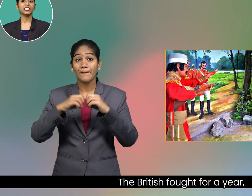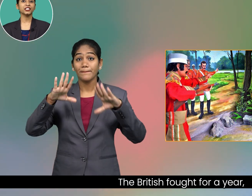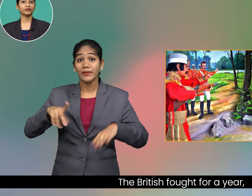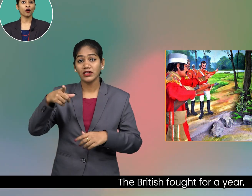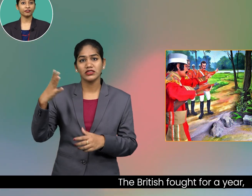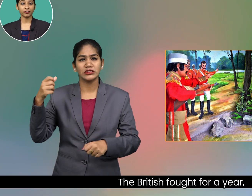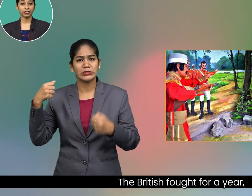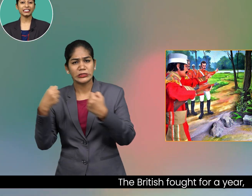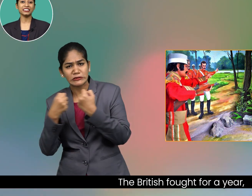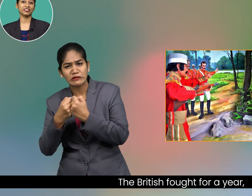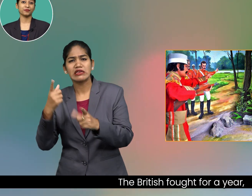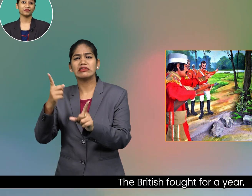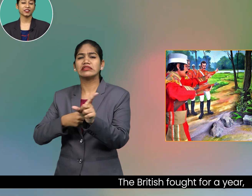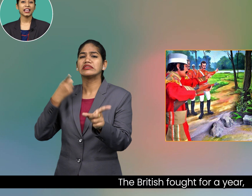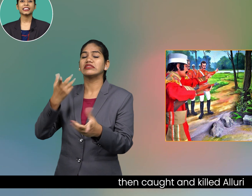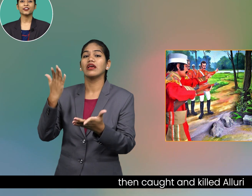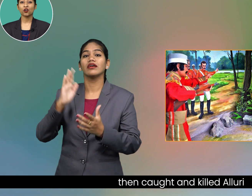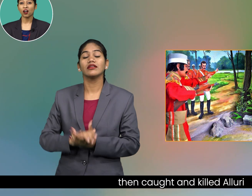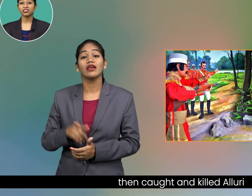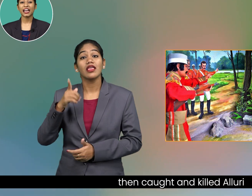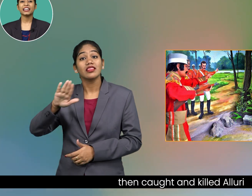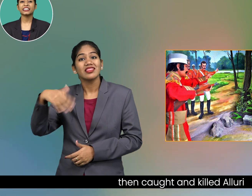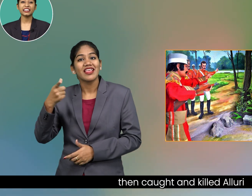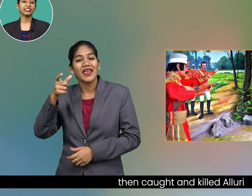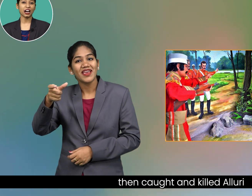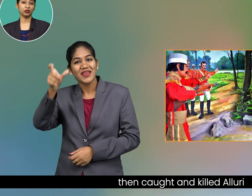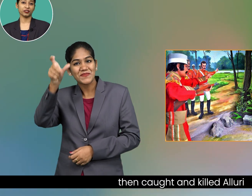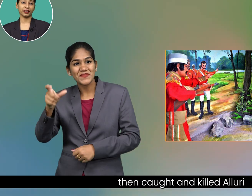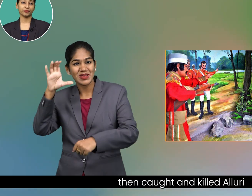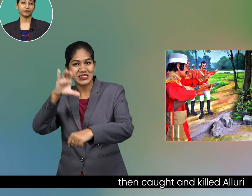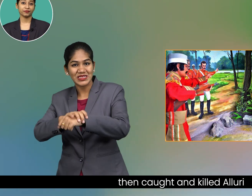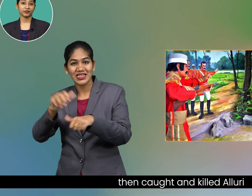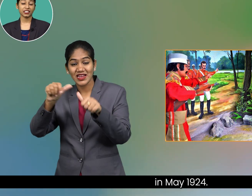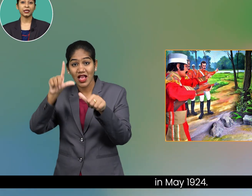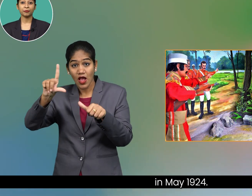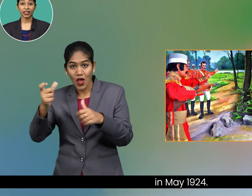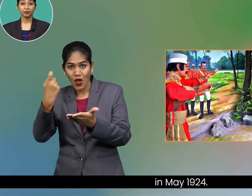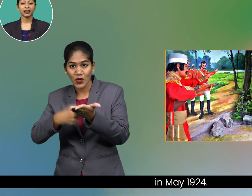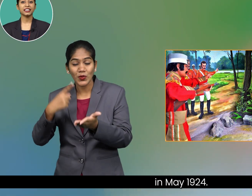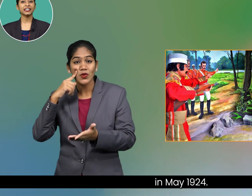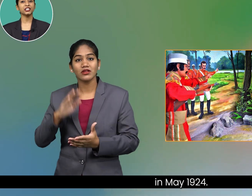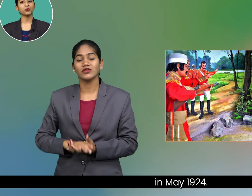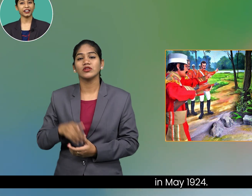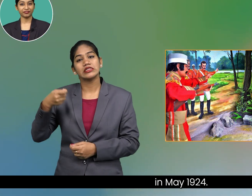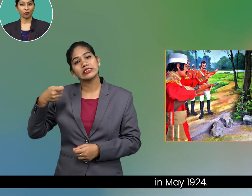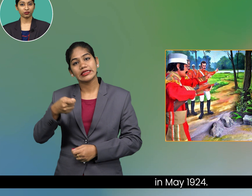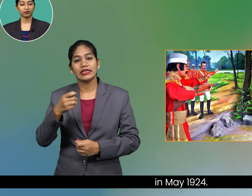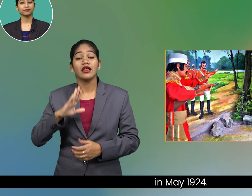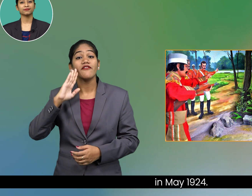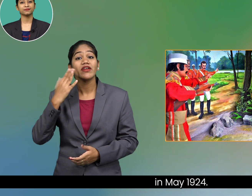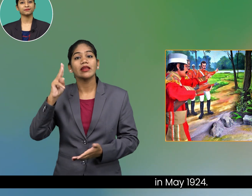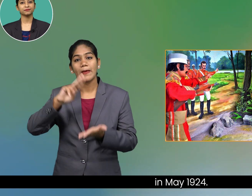The British fought for a year, then caught and killed Alluri in May